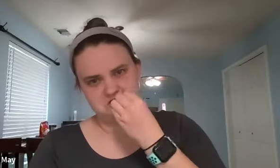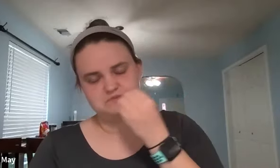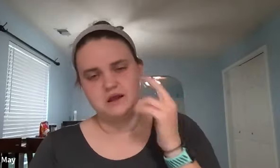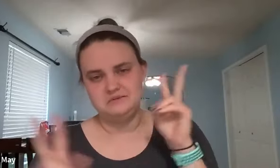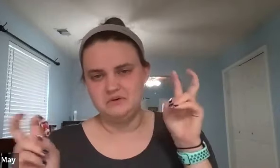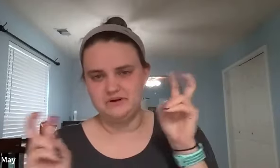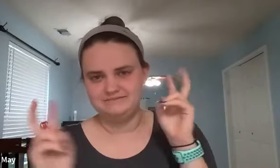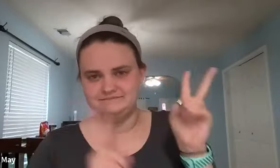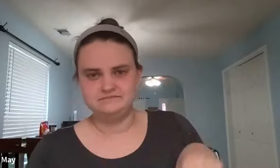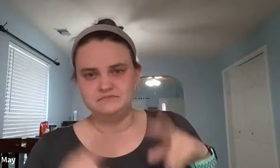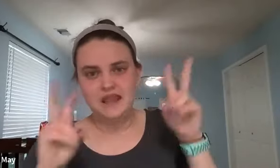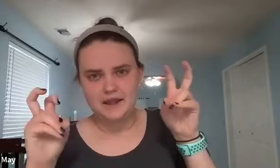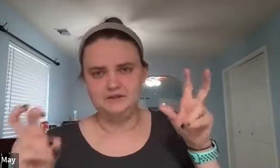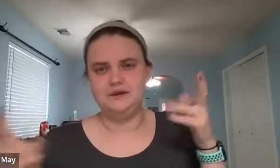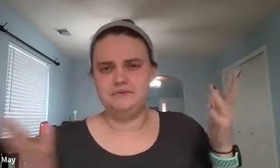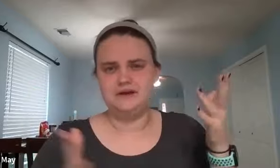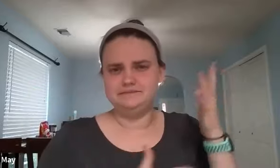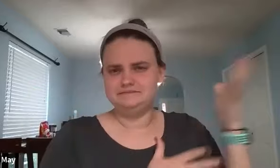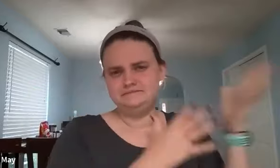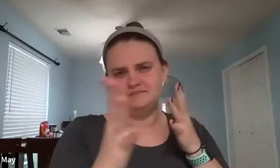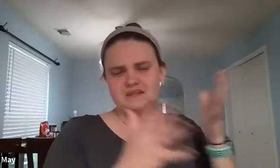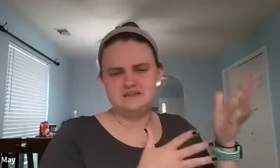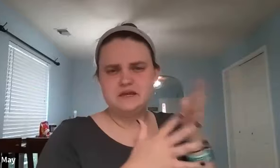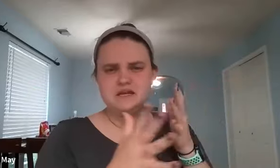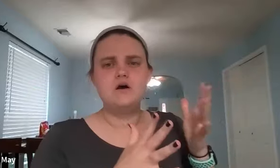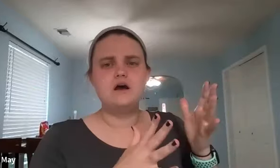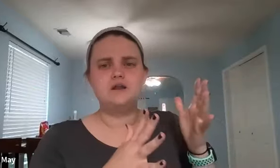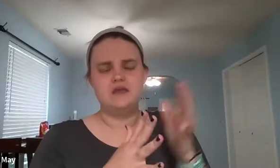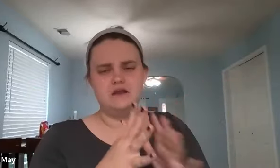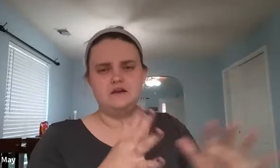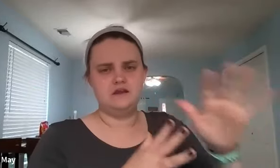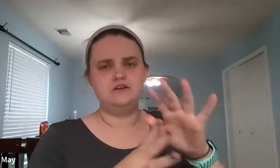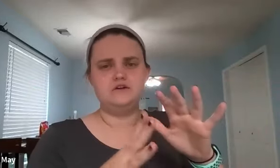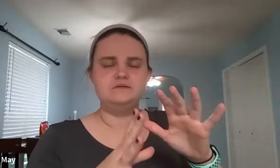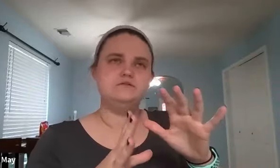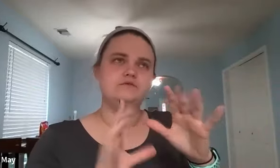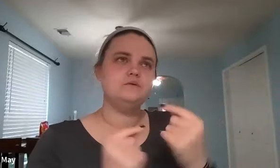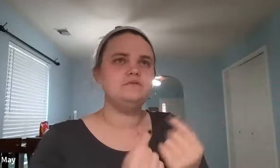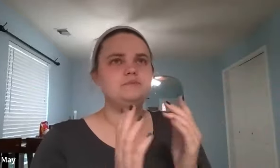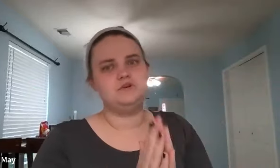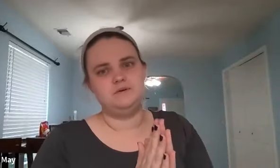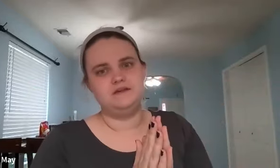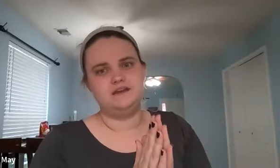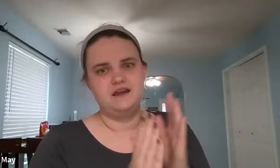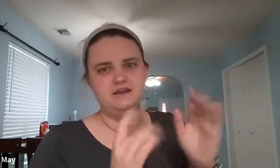is probably more accurate. But depending on the area, you know, the group of people you're with, it kind of